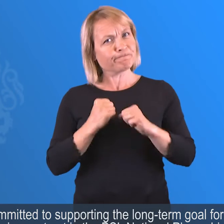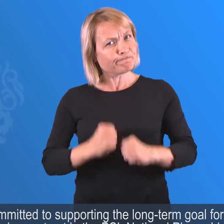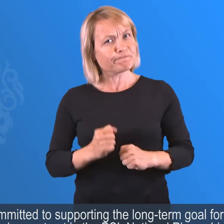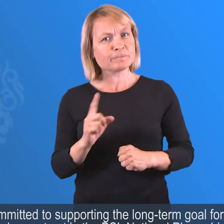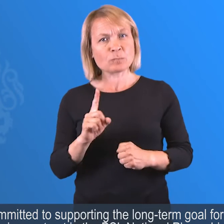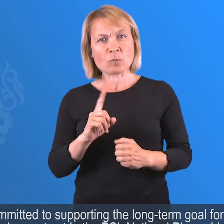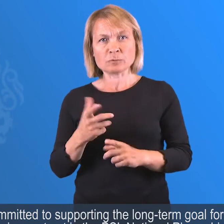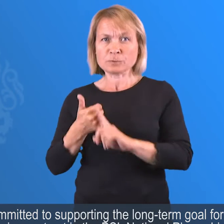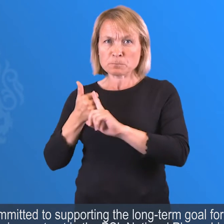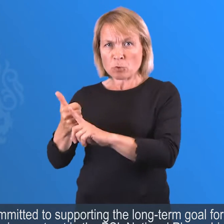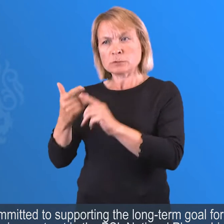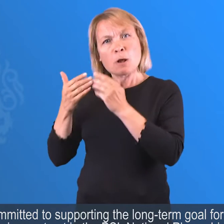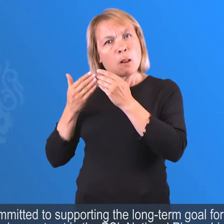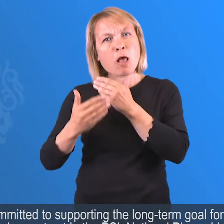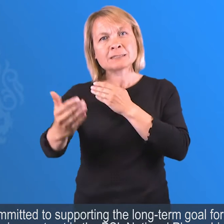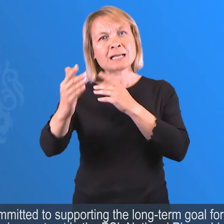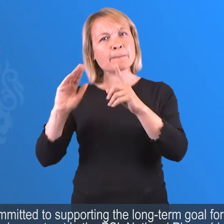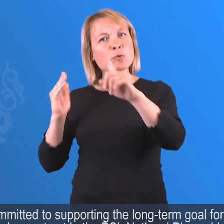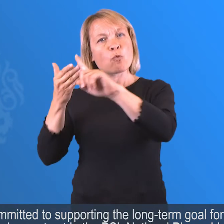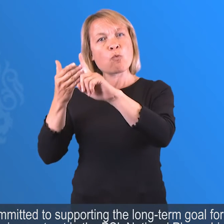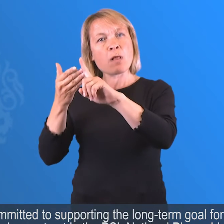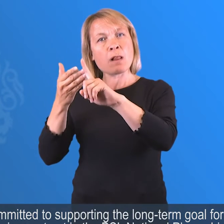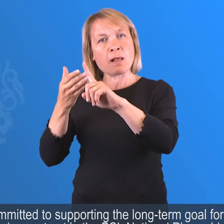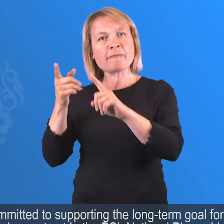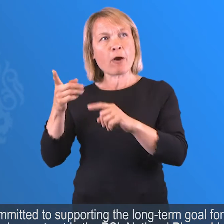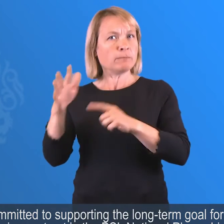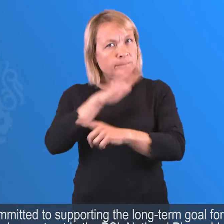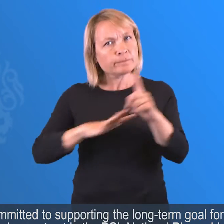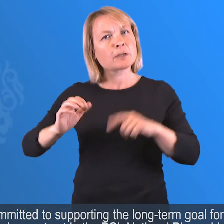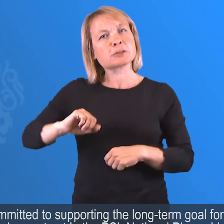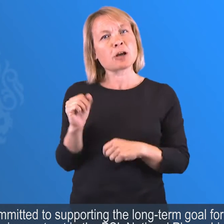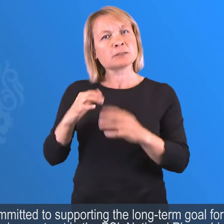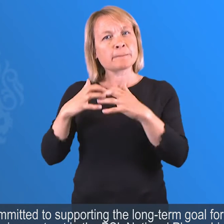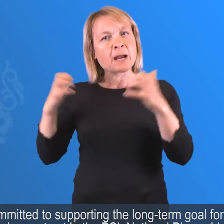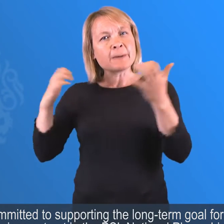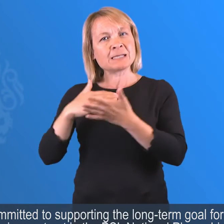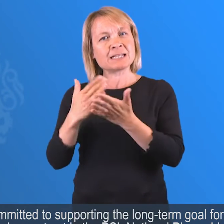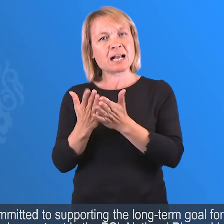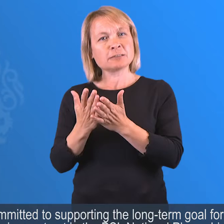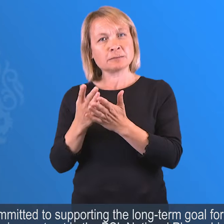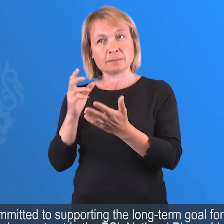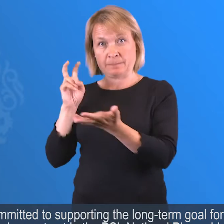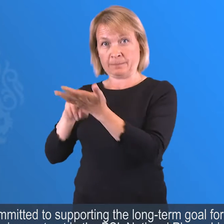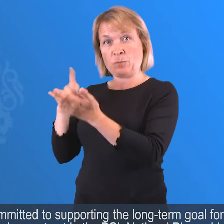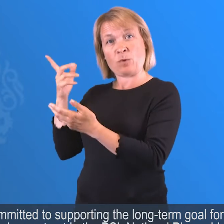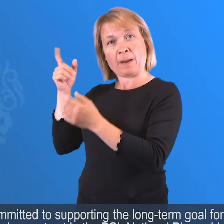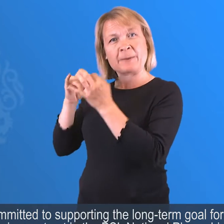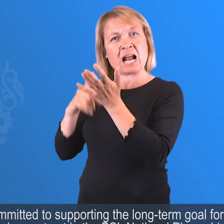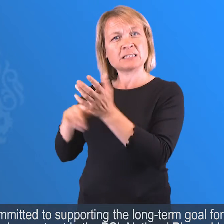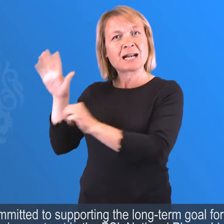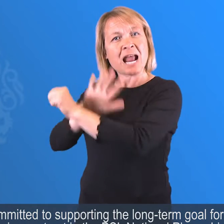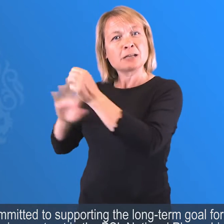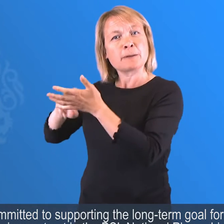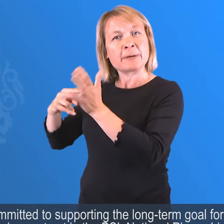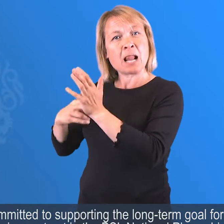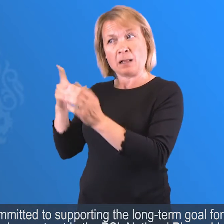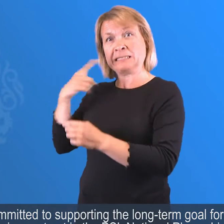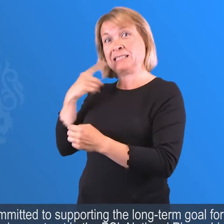The SCTS is committed to supporting the long-term goal for all Scottish public services set out in the